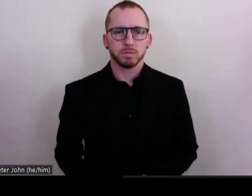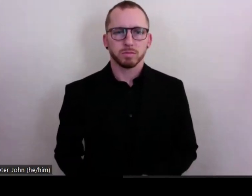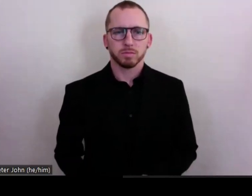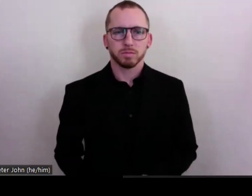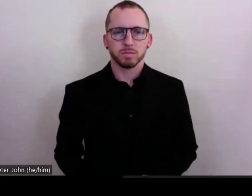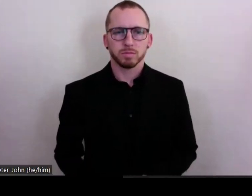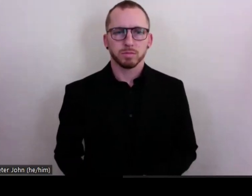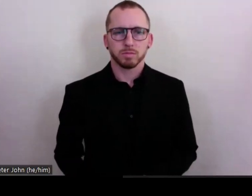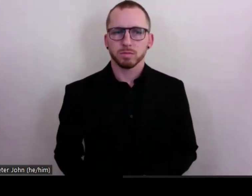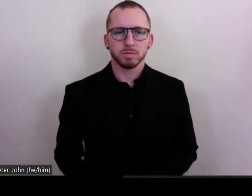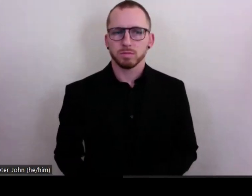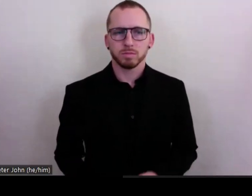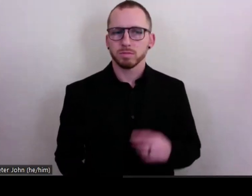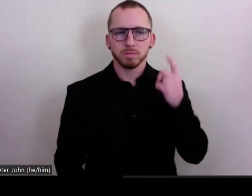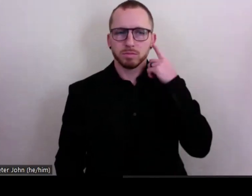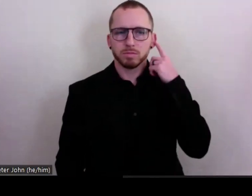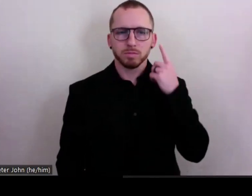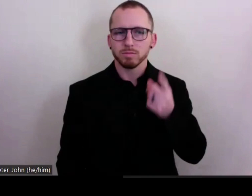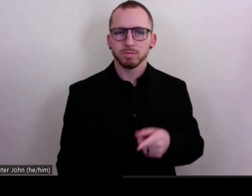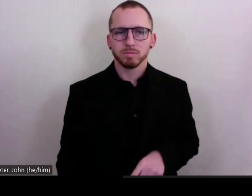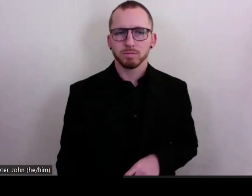Yeah.